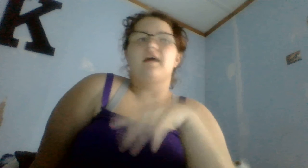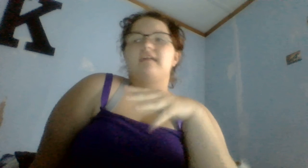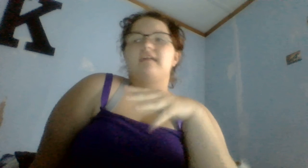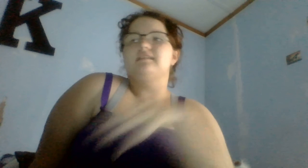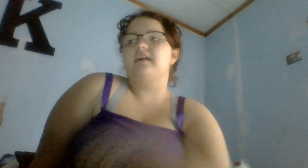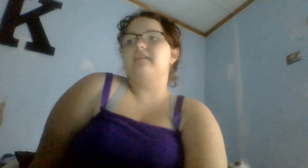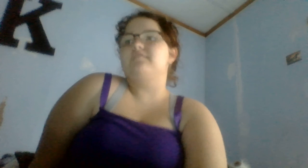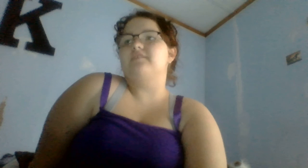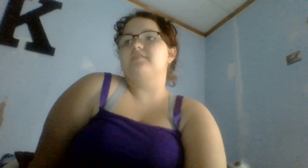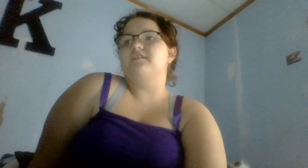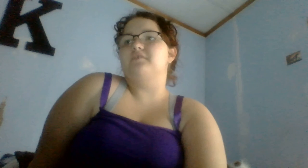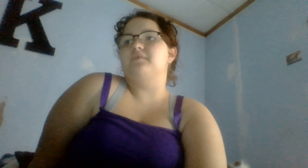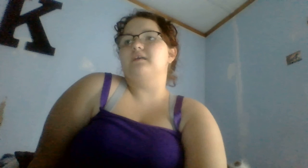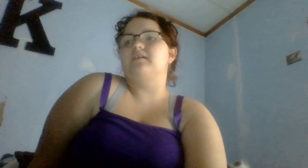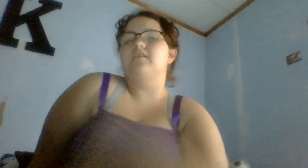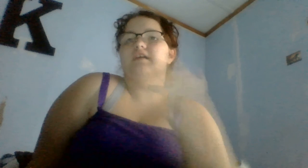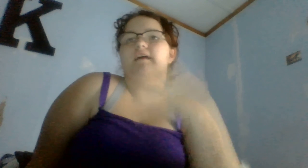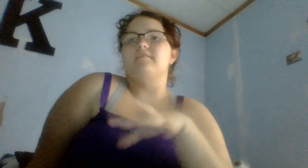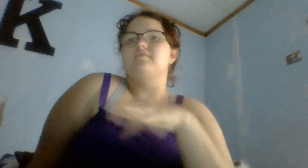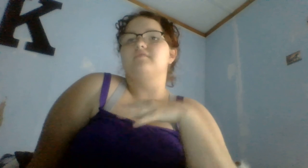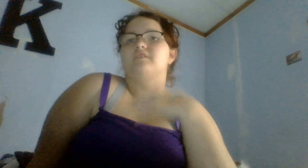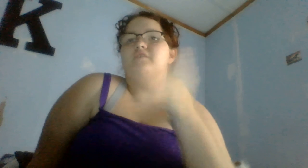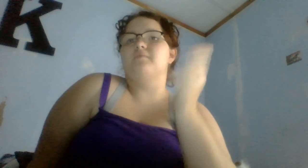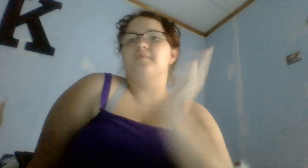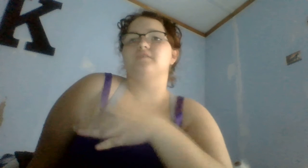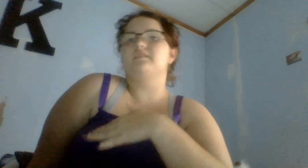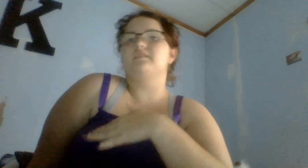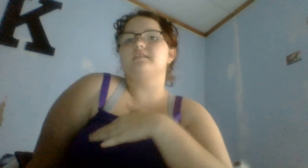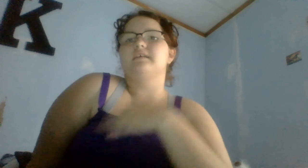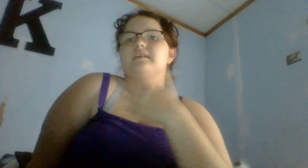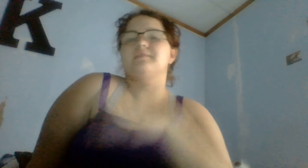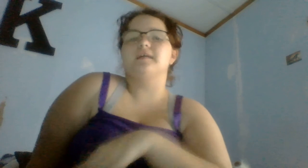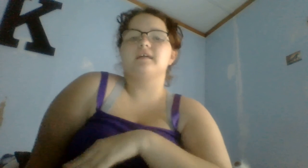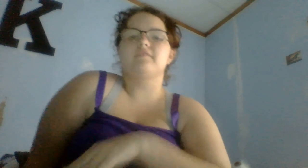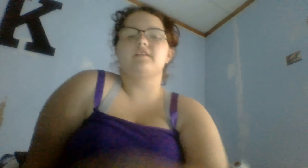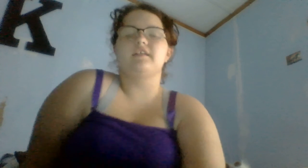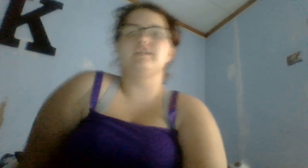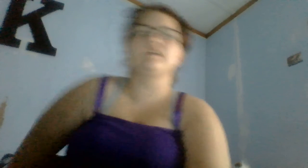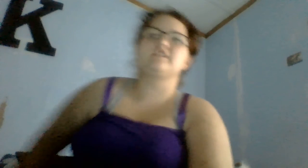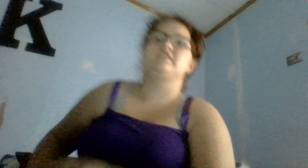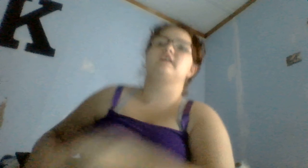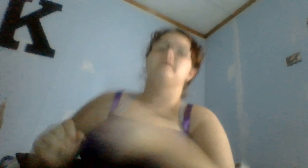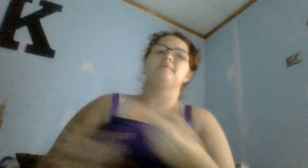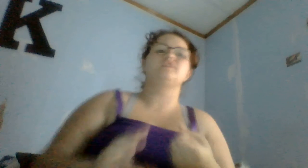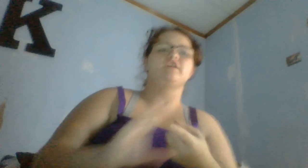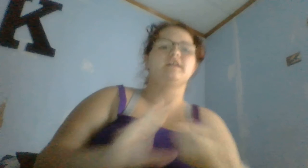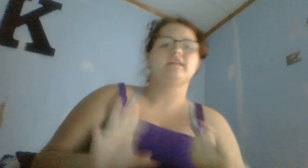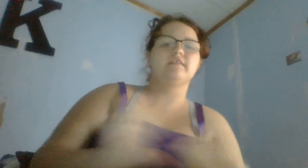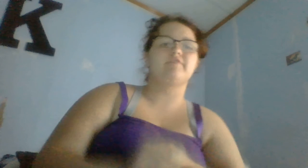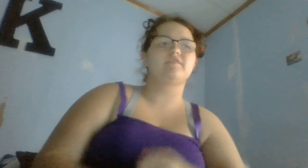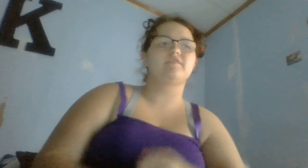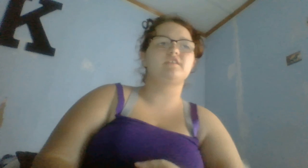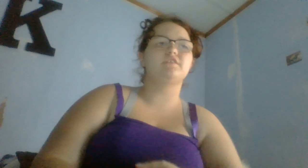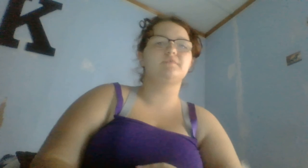at the end of every single week or so mostly in the beginning of the year next year i'll be starting the 52